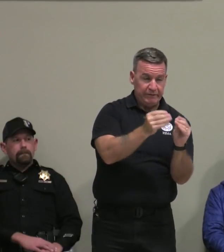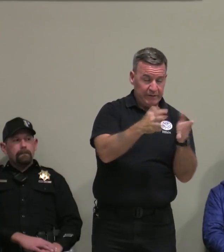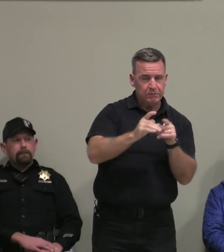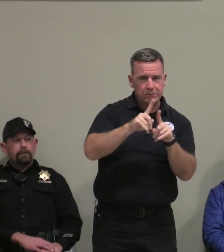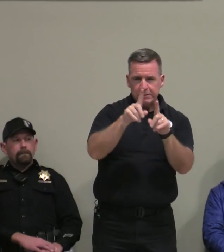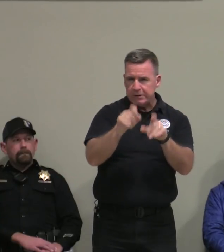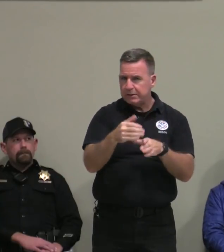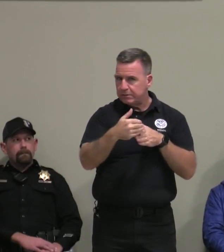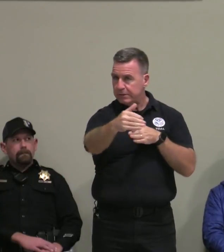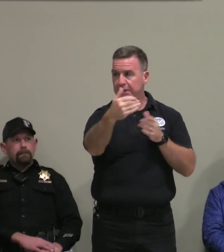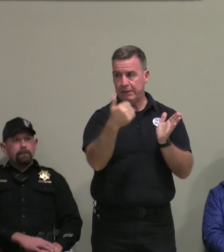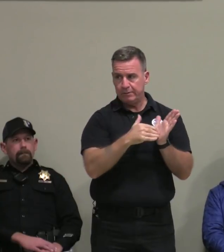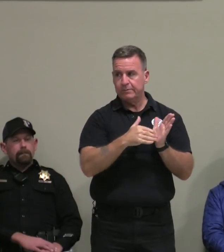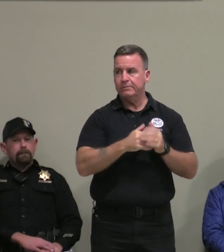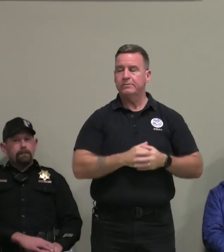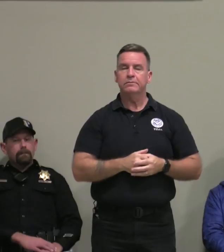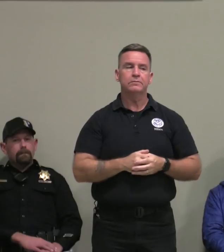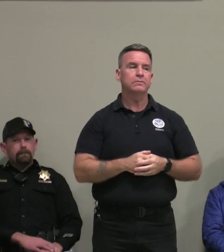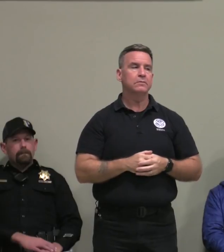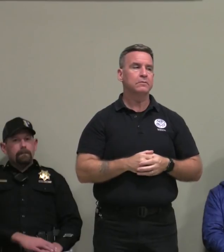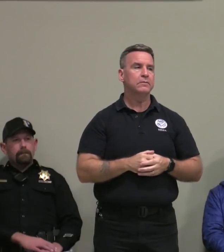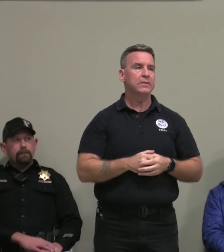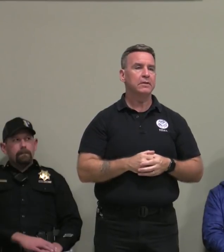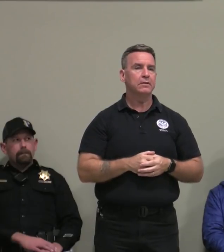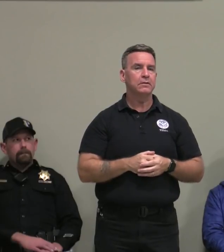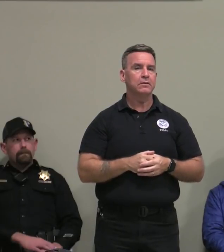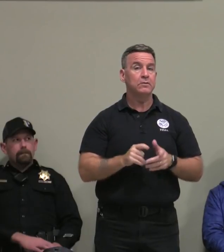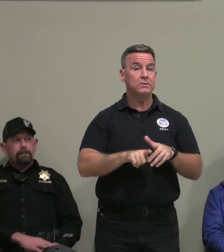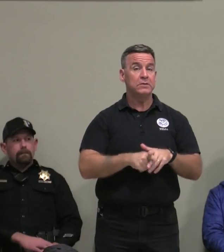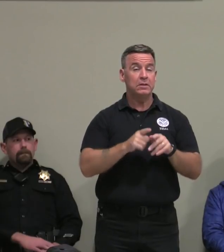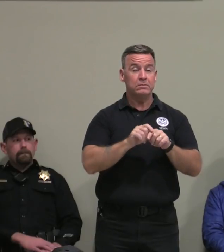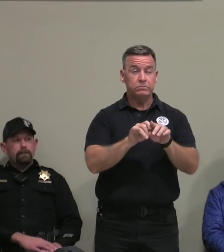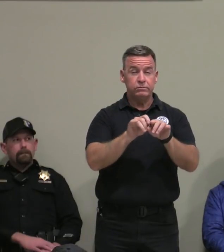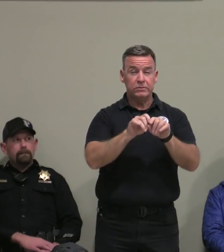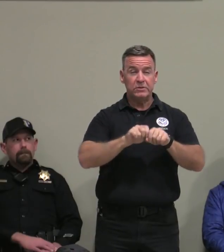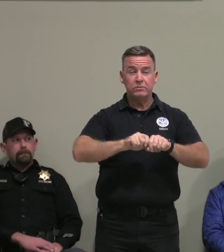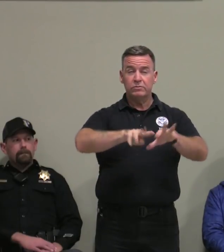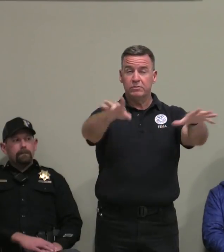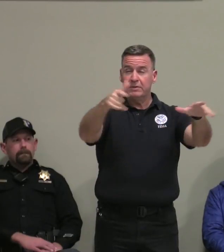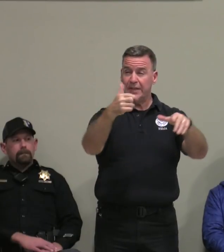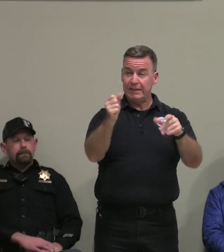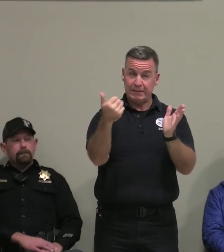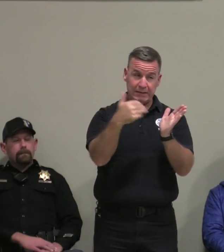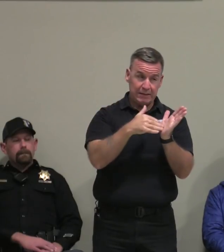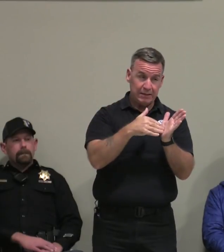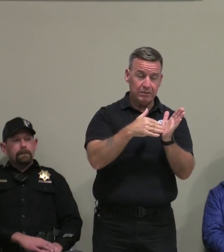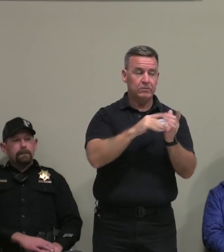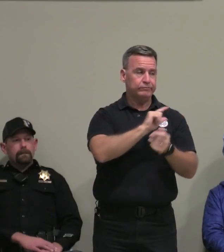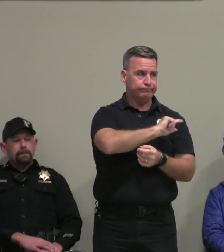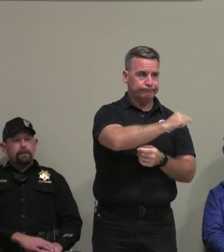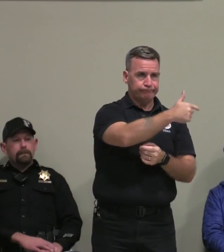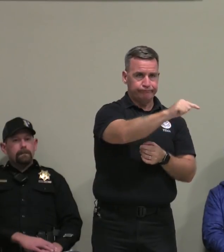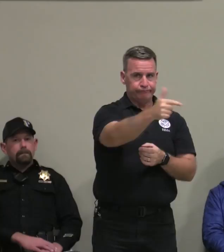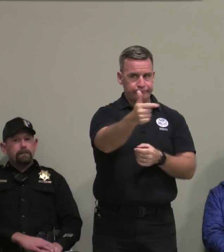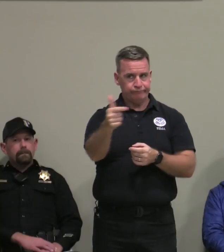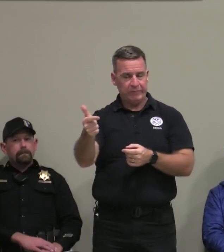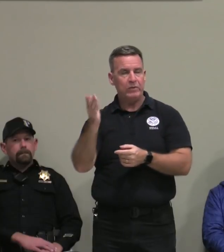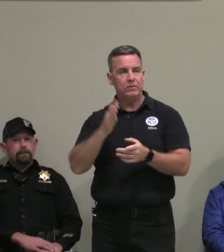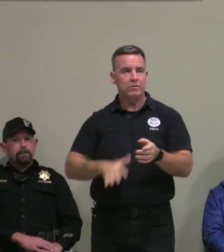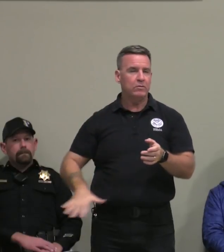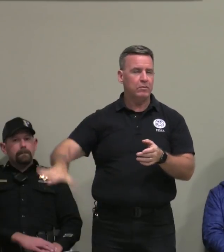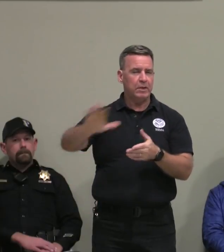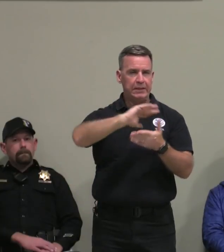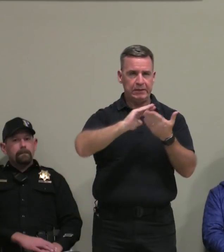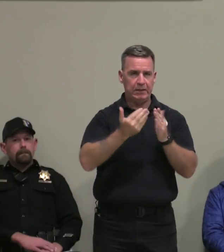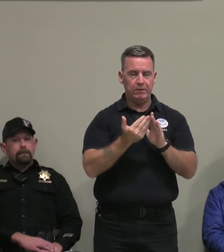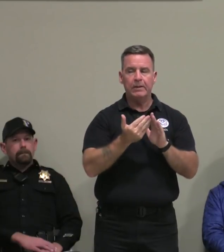retest those lines as needed. Once we begin restoring gas service, that will happen again sequentially through the town,